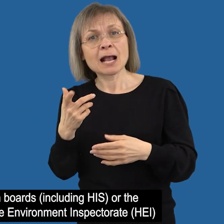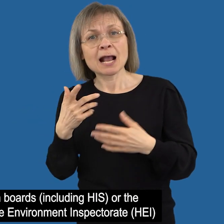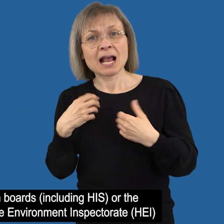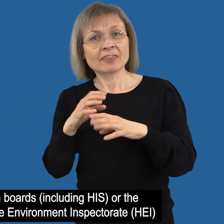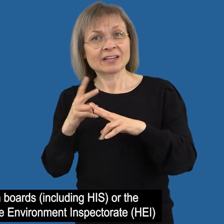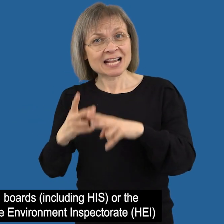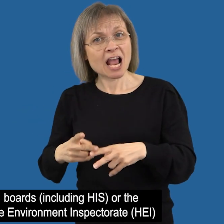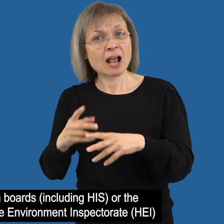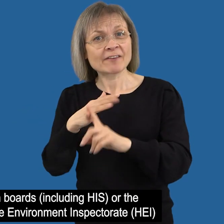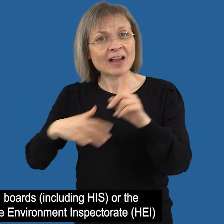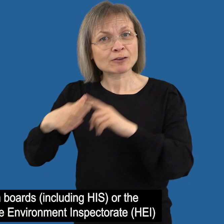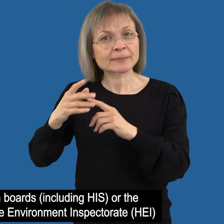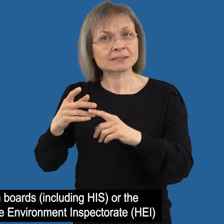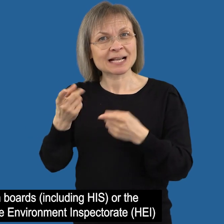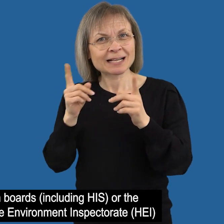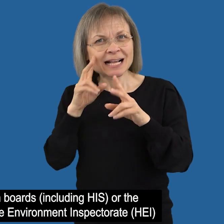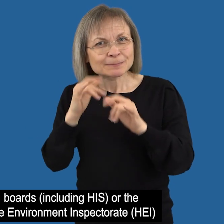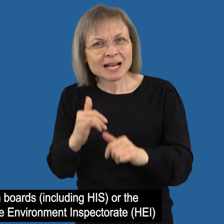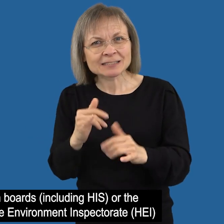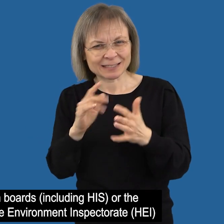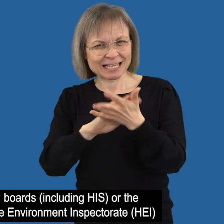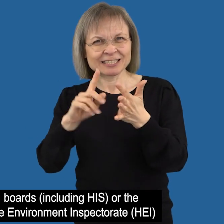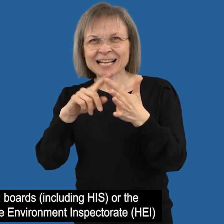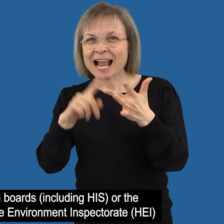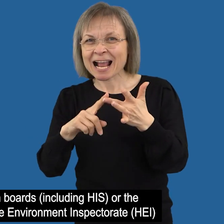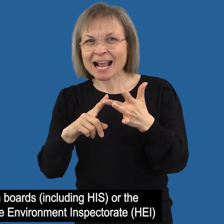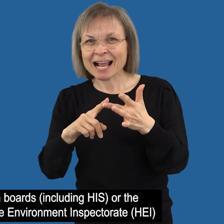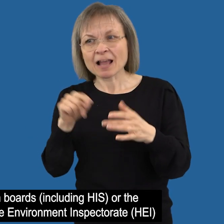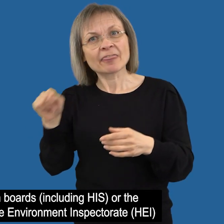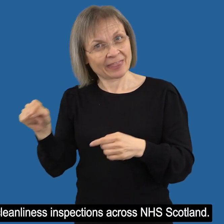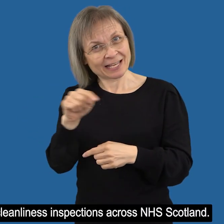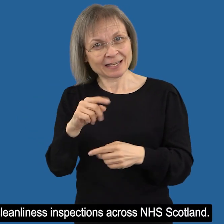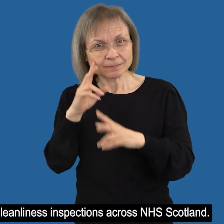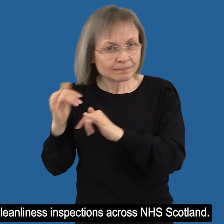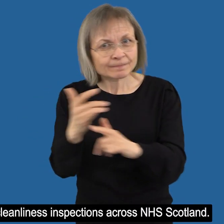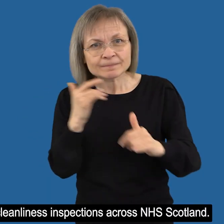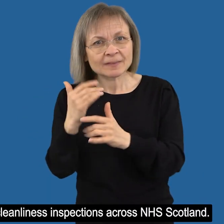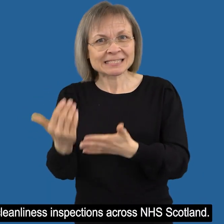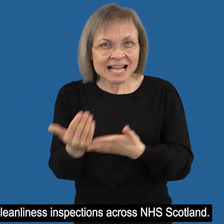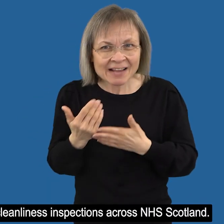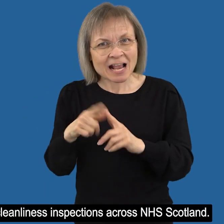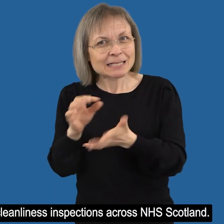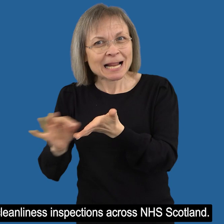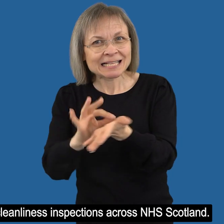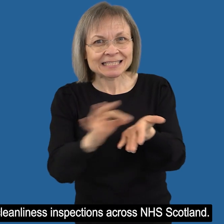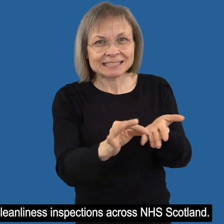Health boards, including HIS, or the Healthcare Environment Inspectorate (HEI), carry out safety and